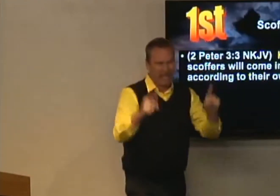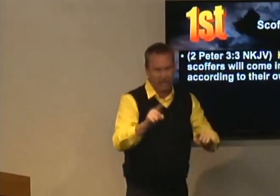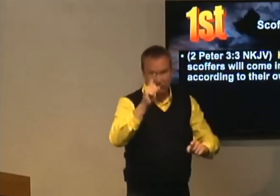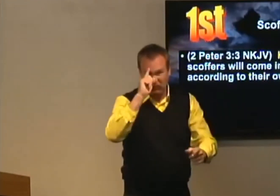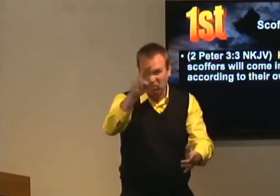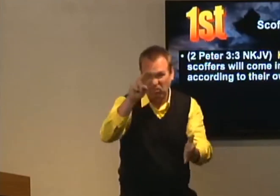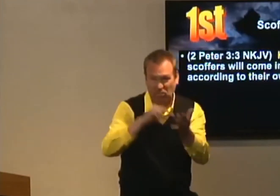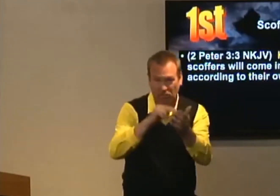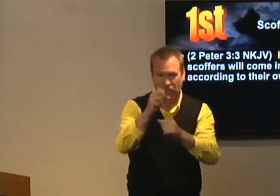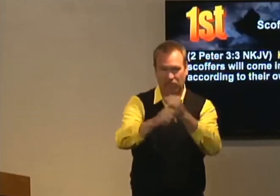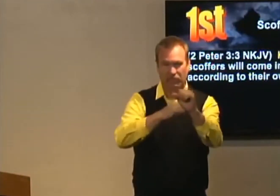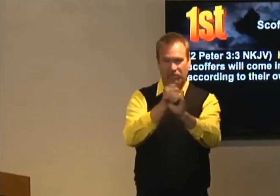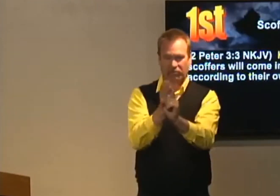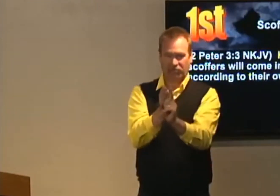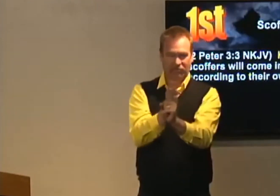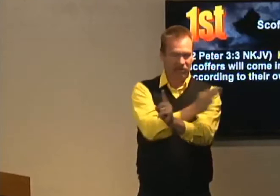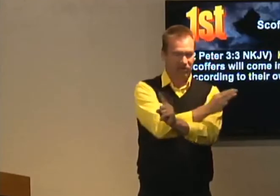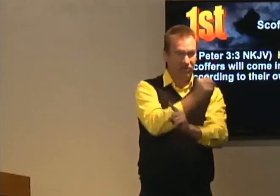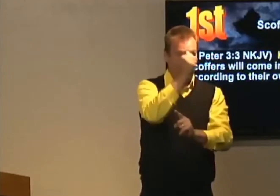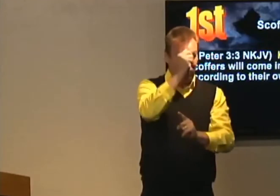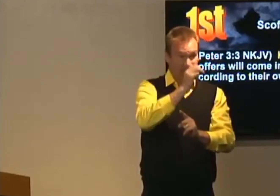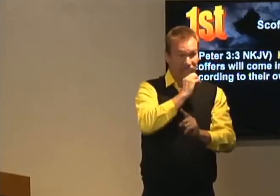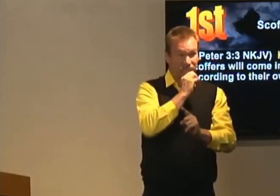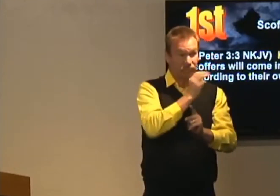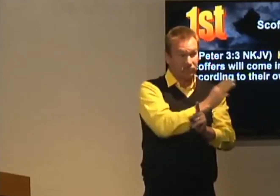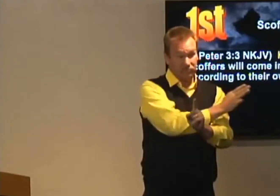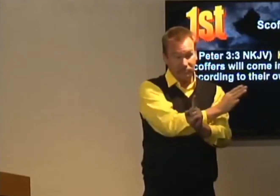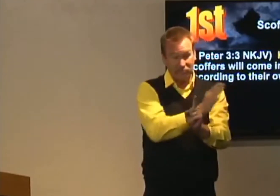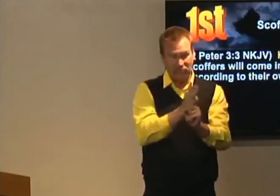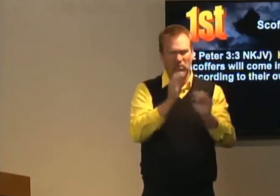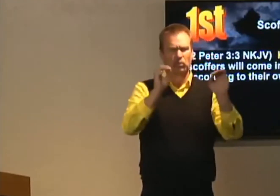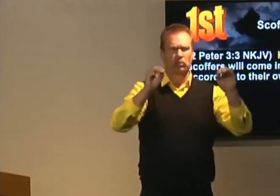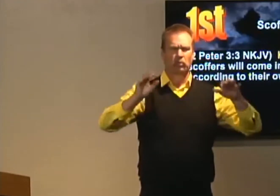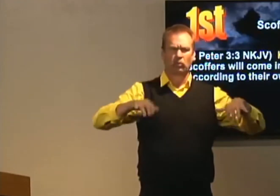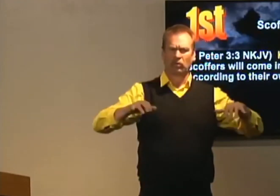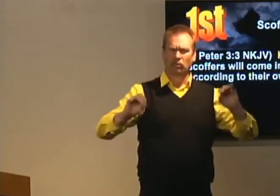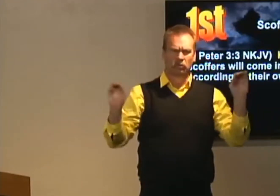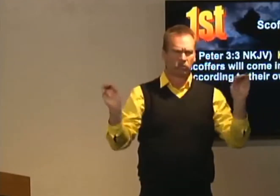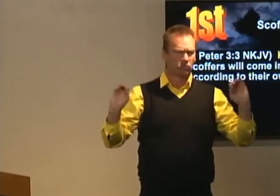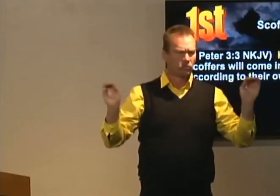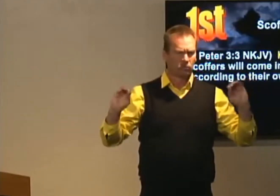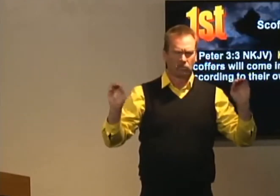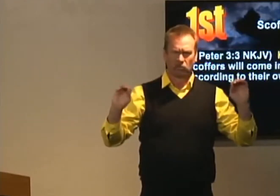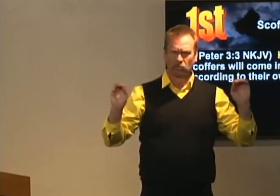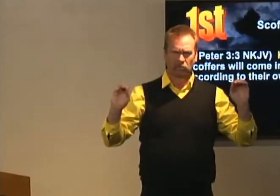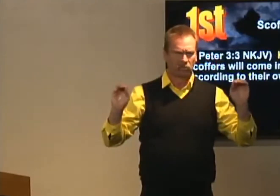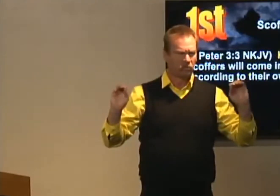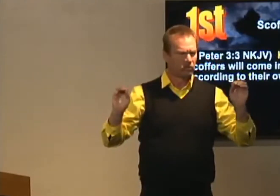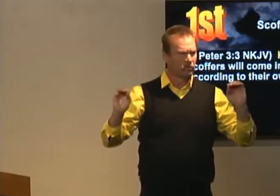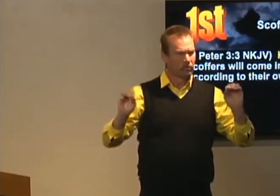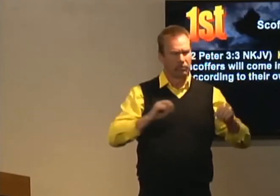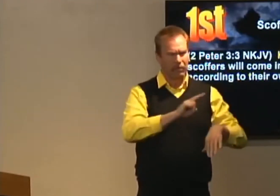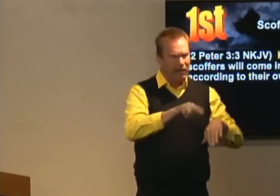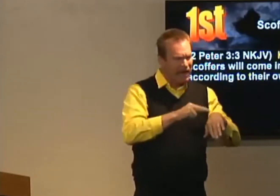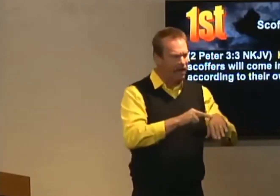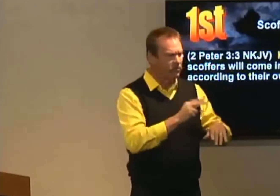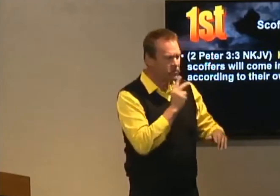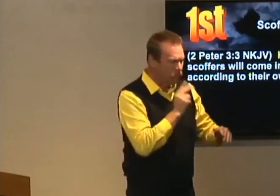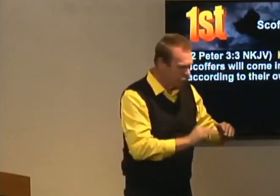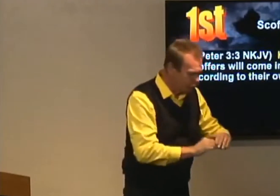nothing. It's never going to happen. Hasn't happened in all of this time. There had been no rain for quite a long time.